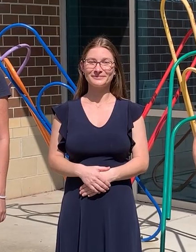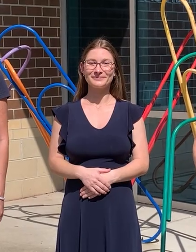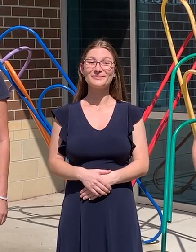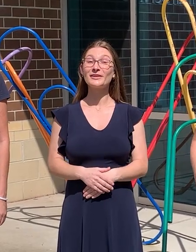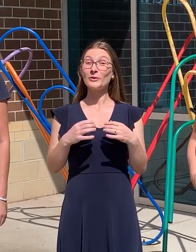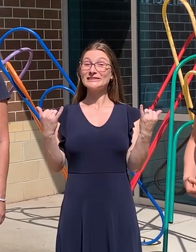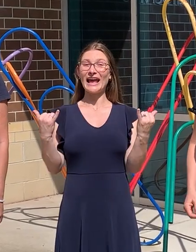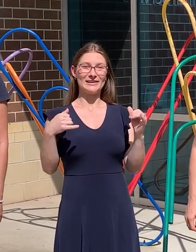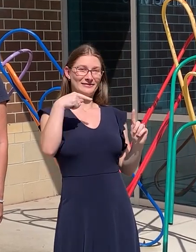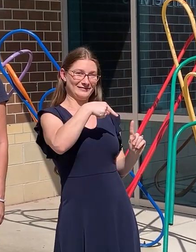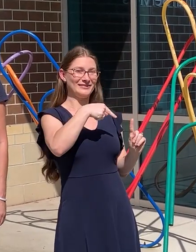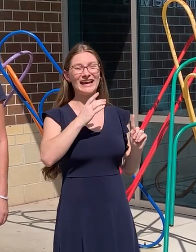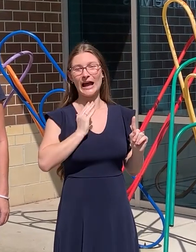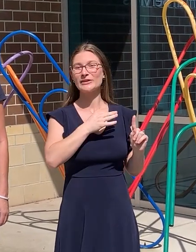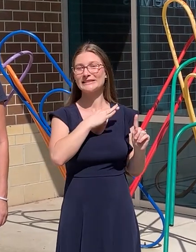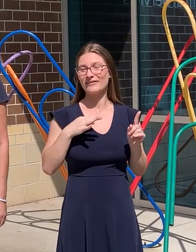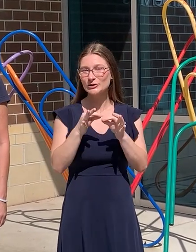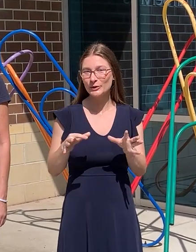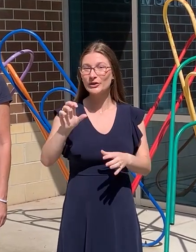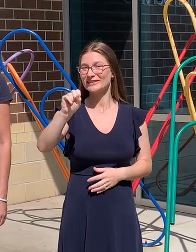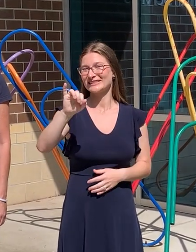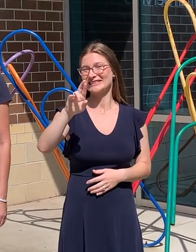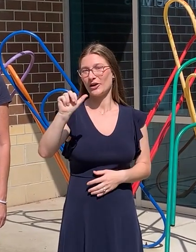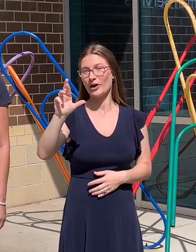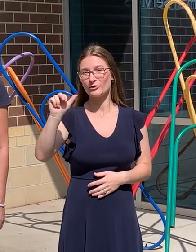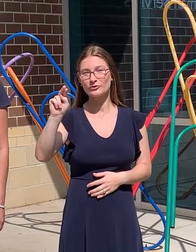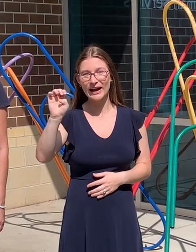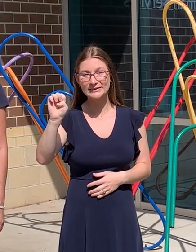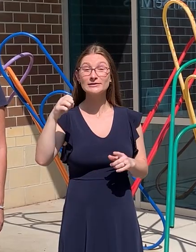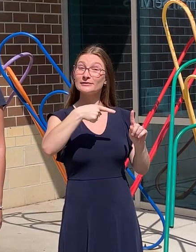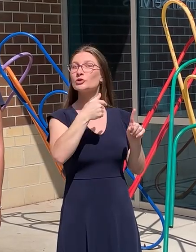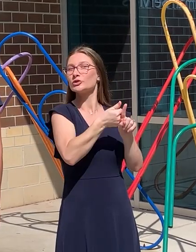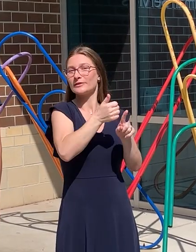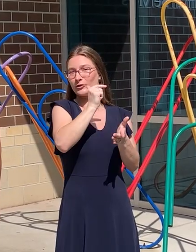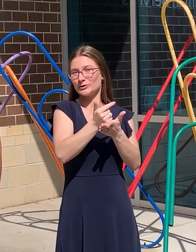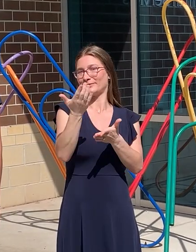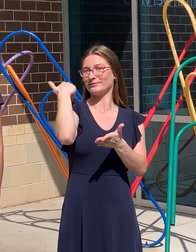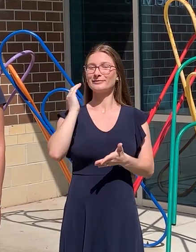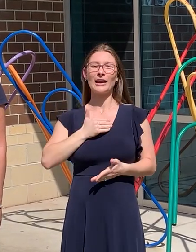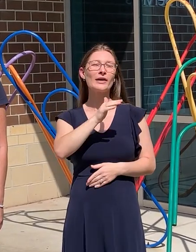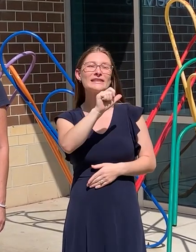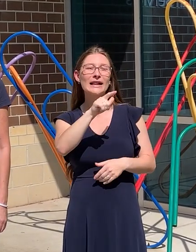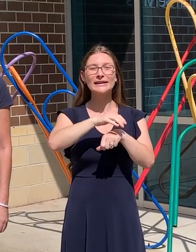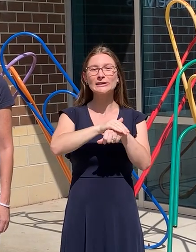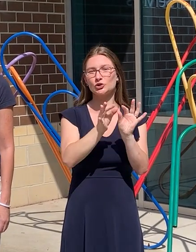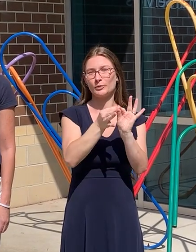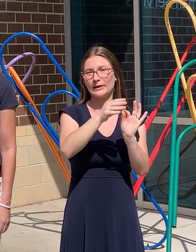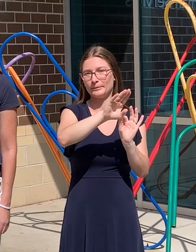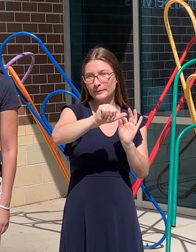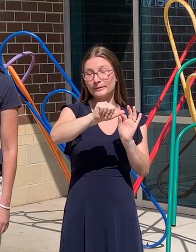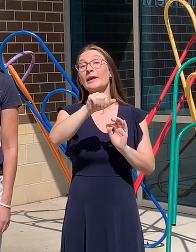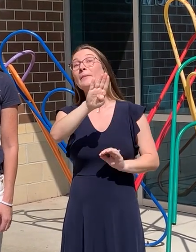We're joined today by our staff interpreter, Sierra Rance. She's actually a graduate of our ASL English Interpreting Bachelor's Program